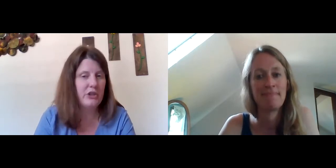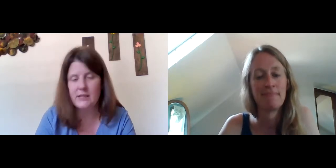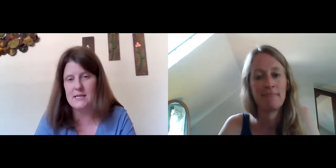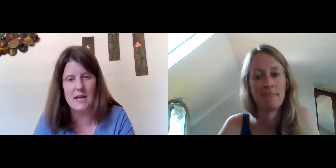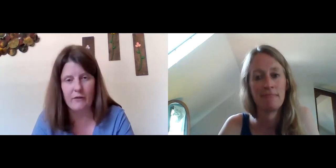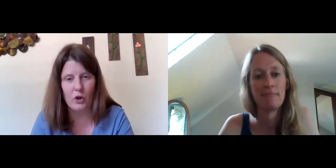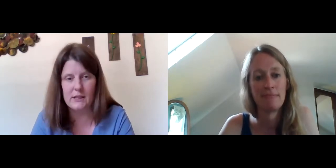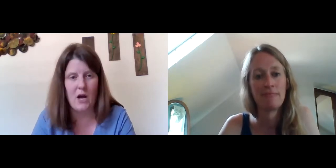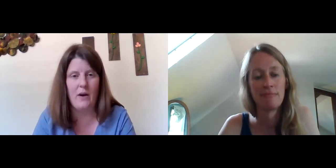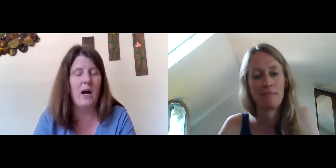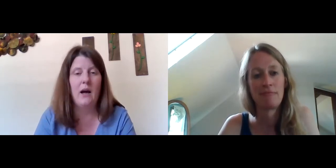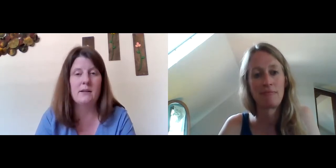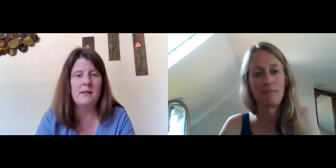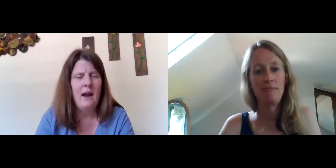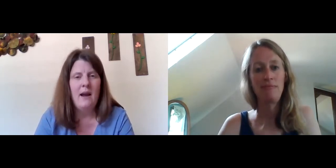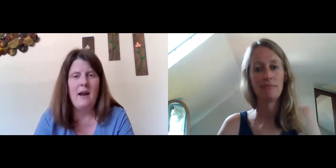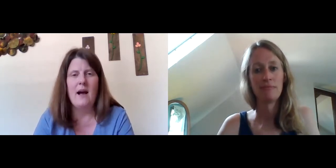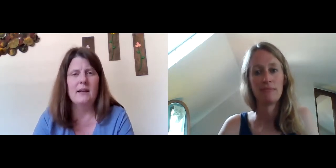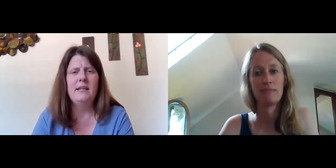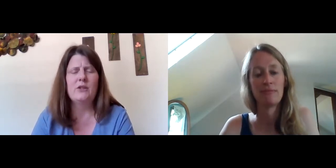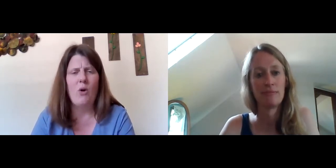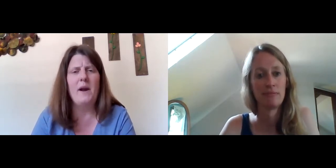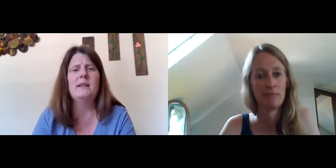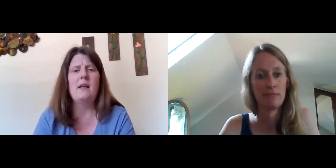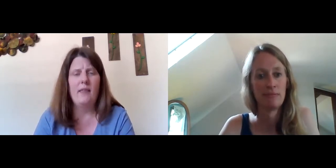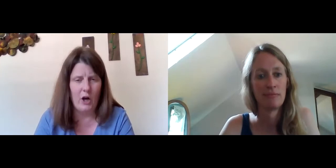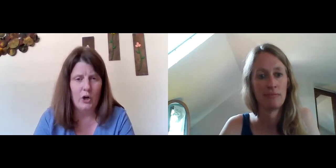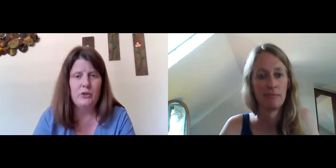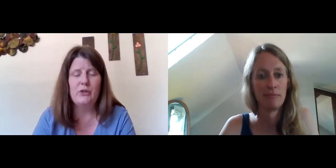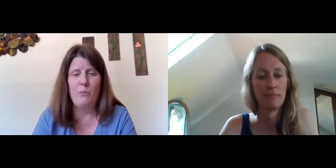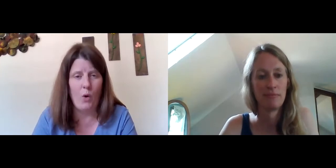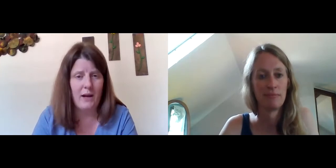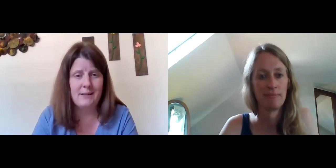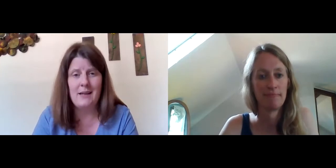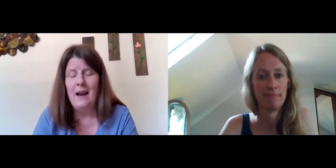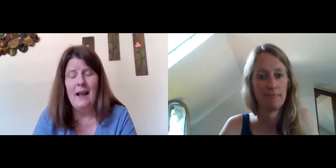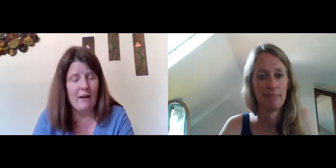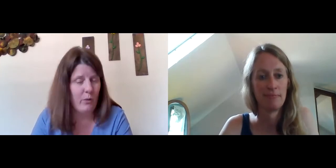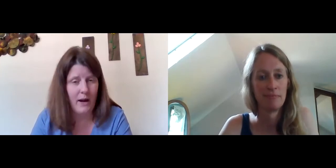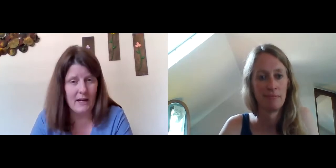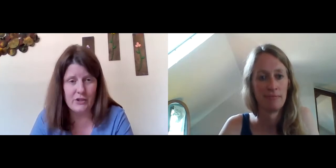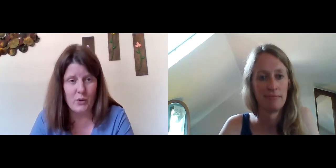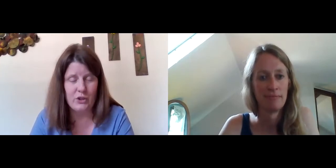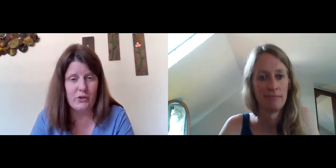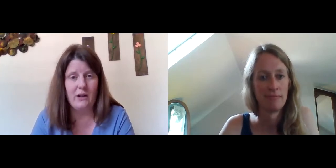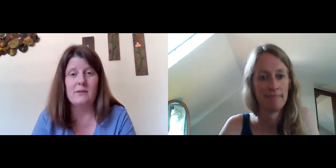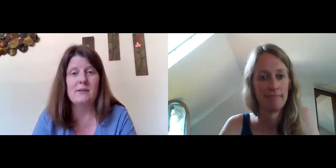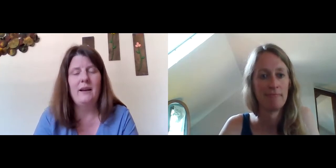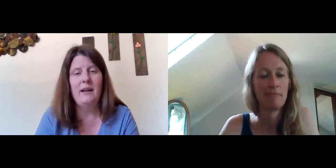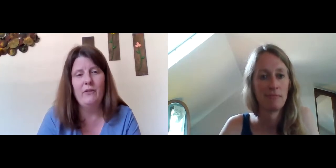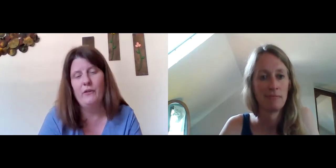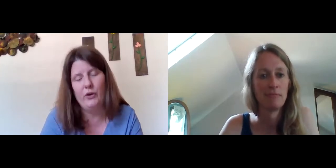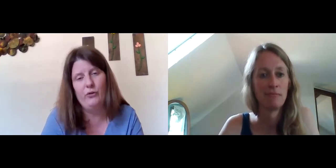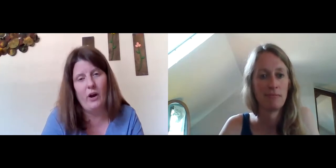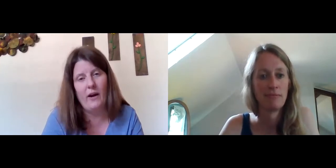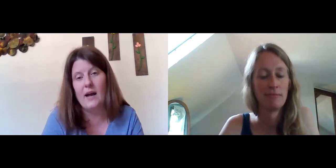way. Jesus never looks down on us, and he's always there to support us. Everyone has their own struggles.